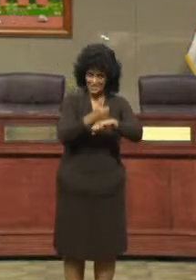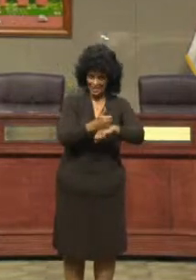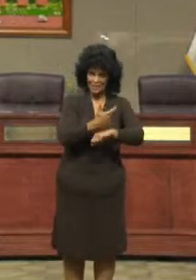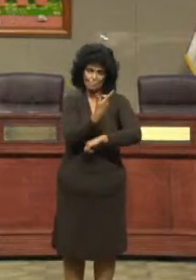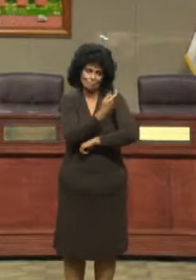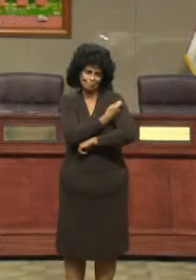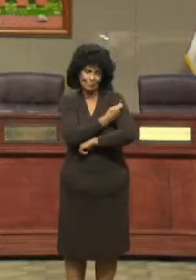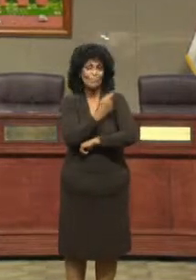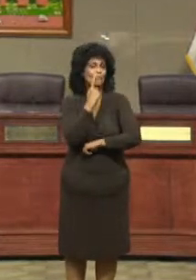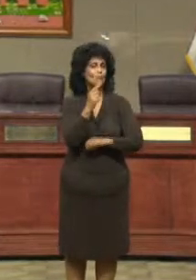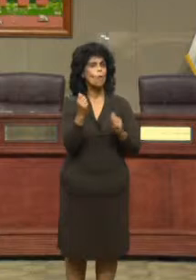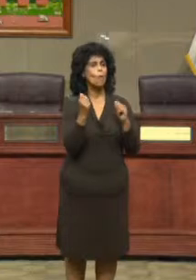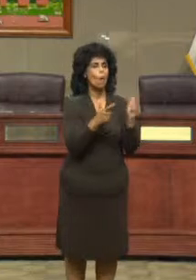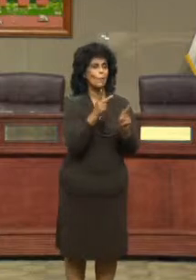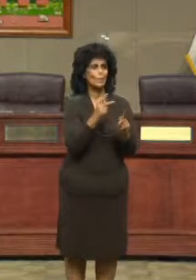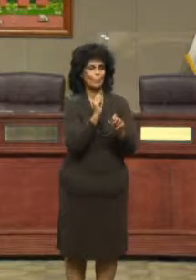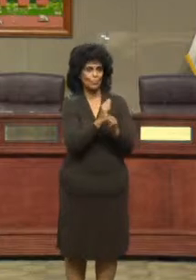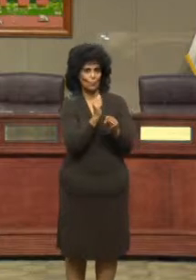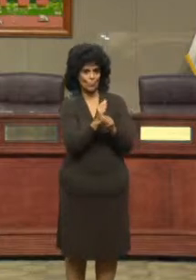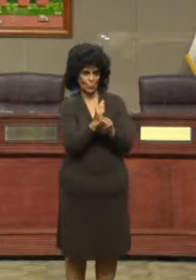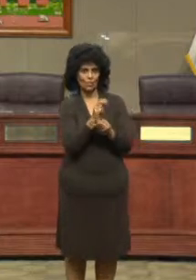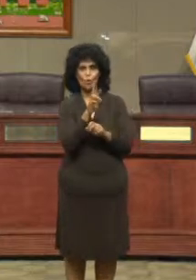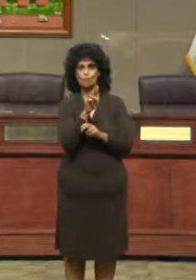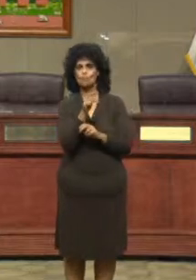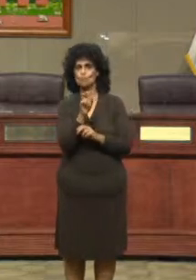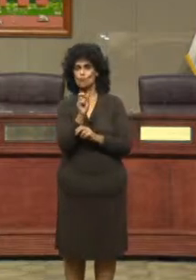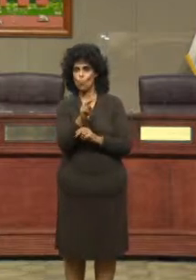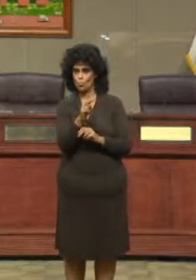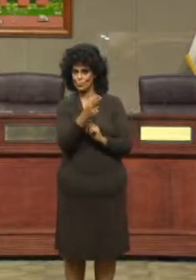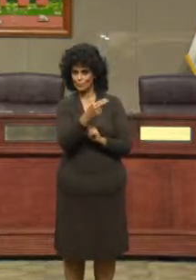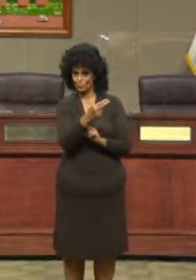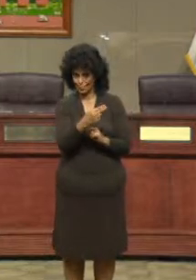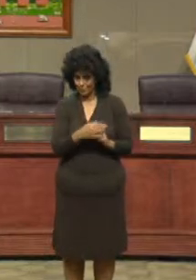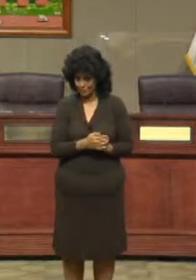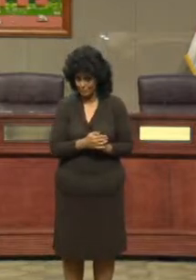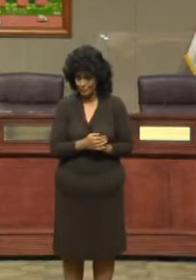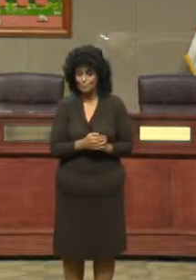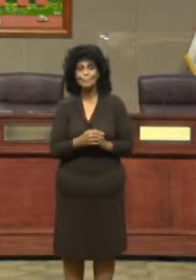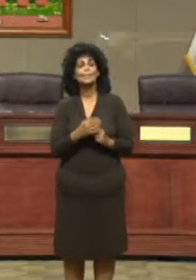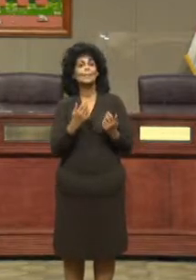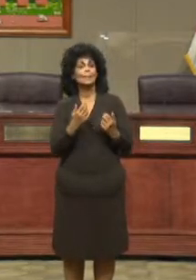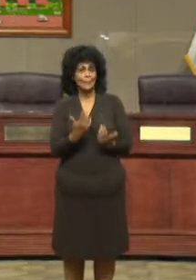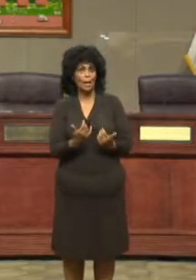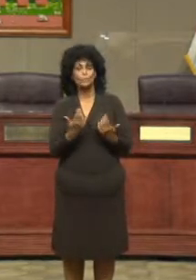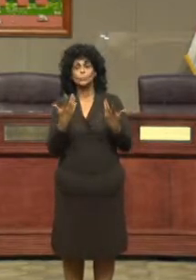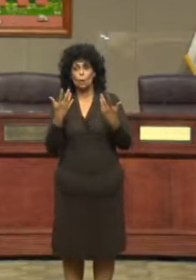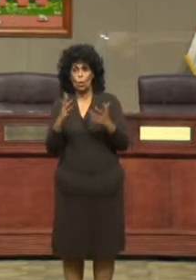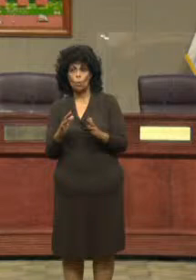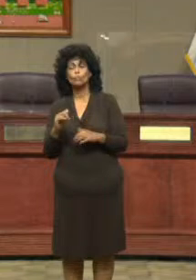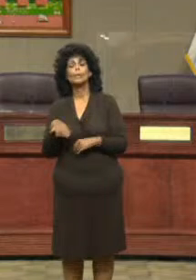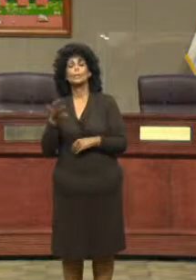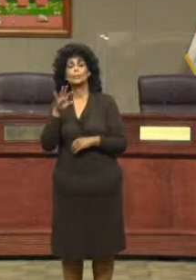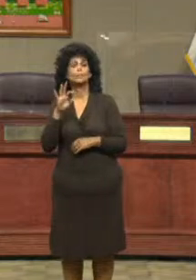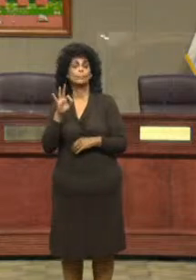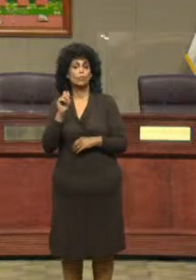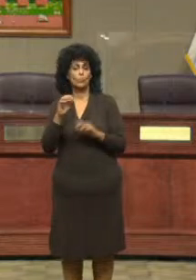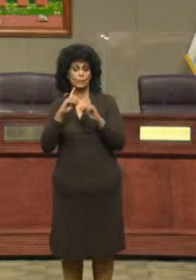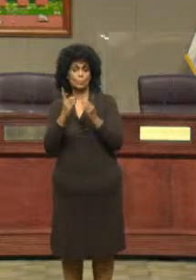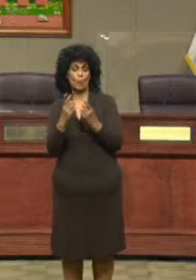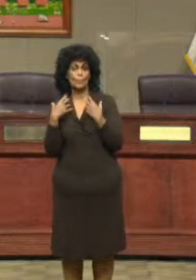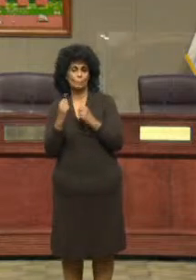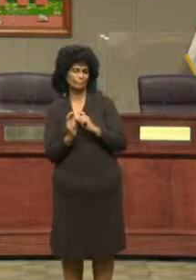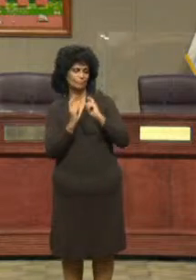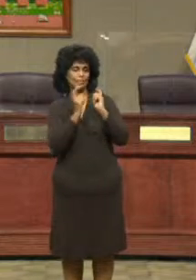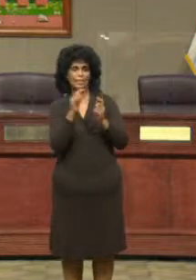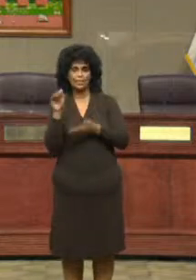employees. Orange County Health Services provided Rosen's medical clinic with vaccines to administer.